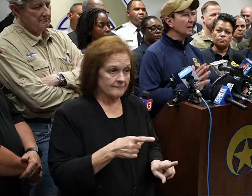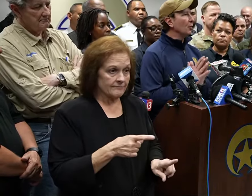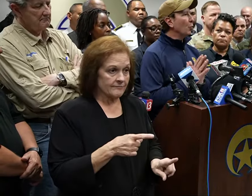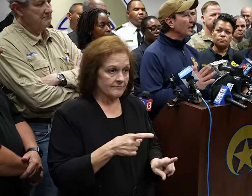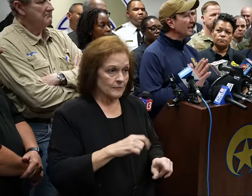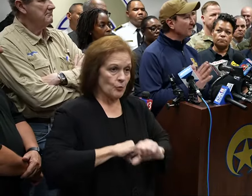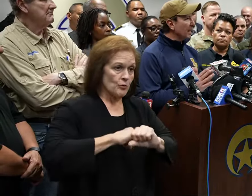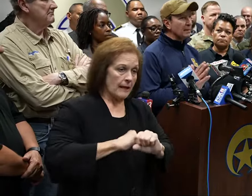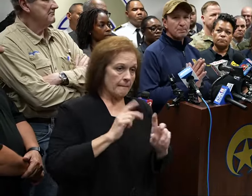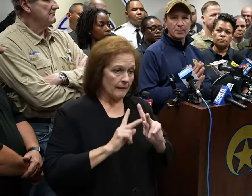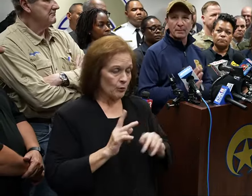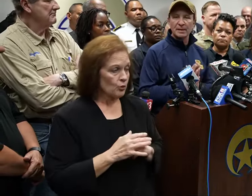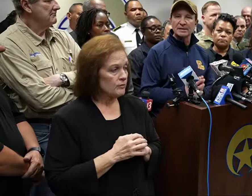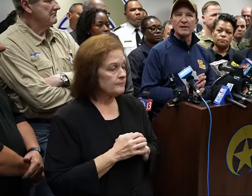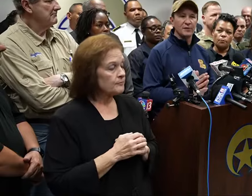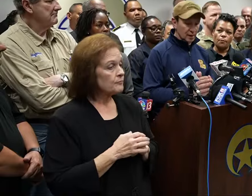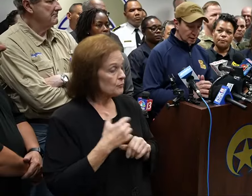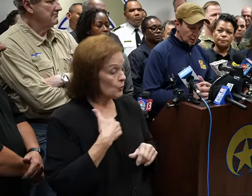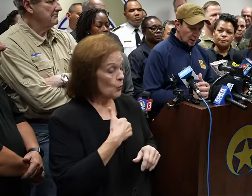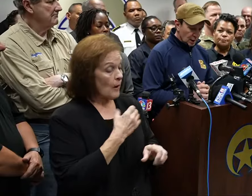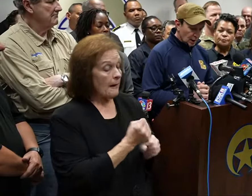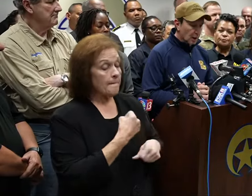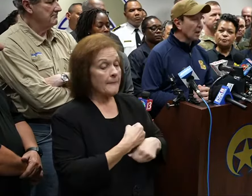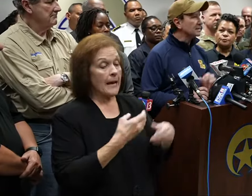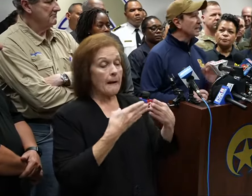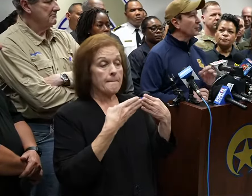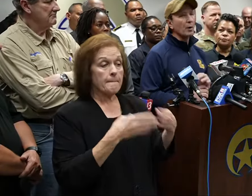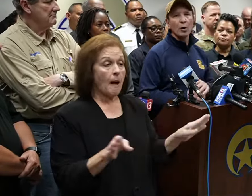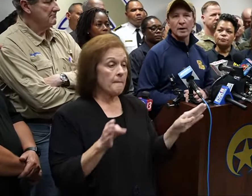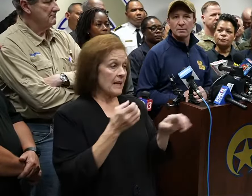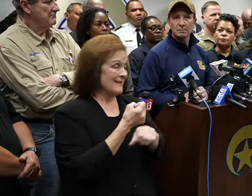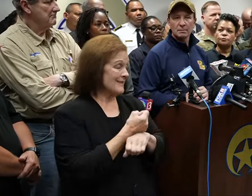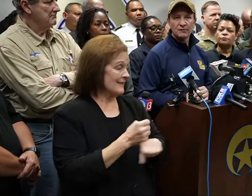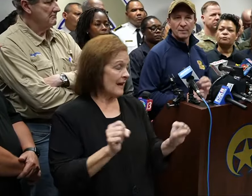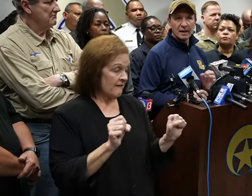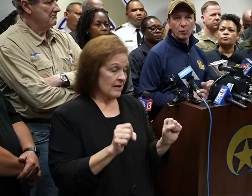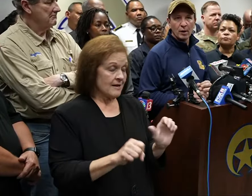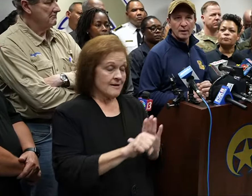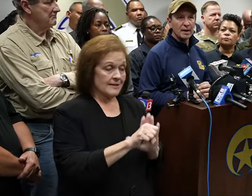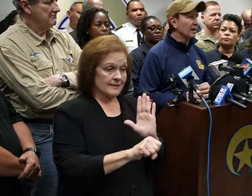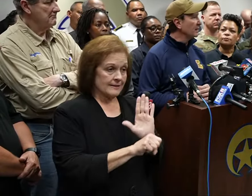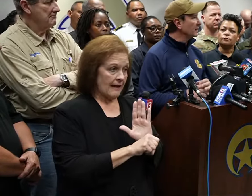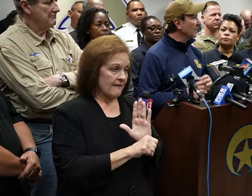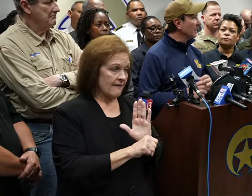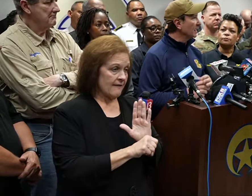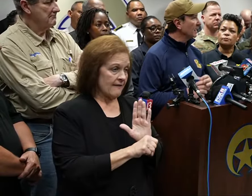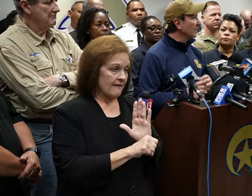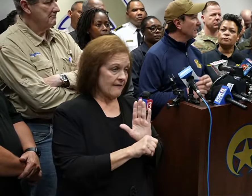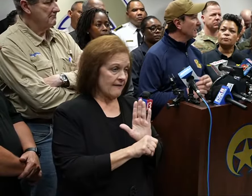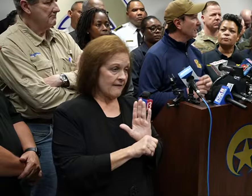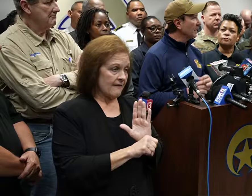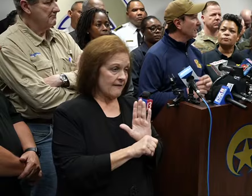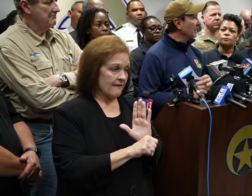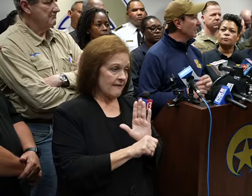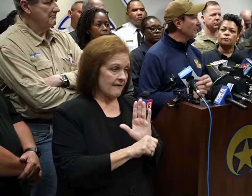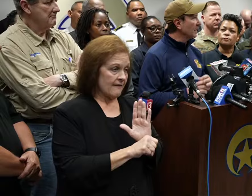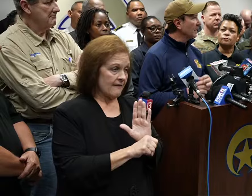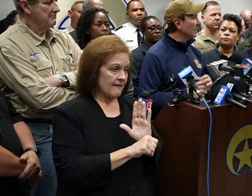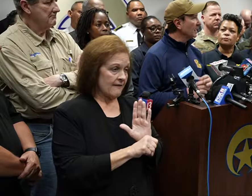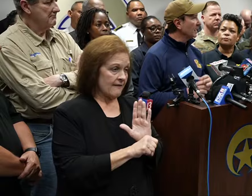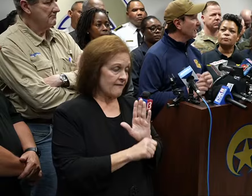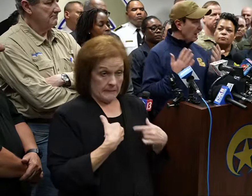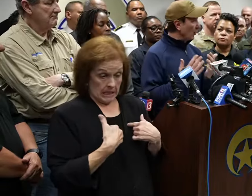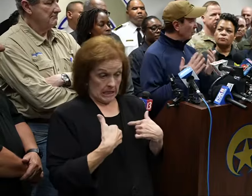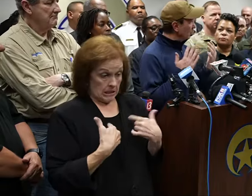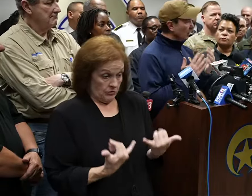Let me say, we have made public safety a state priority from day one. And I think that if you look around me